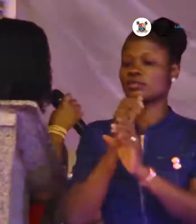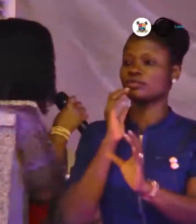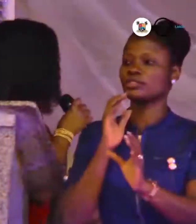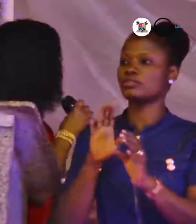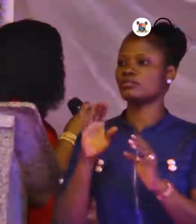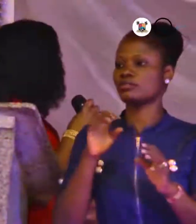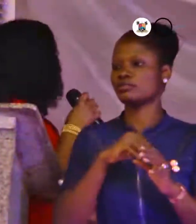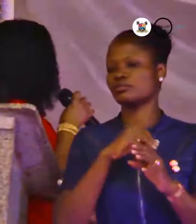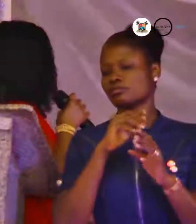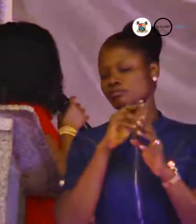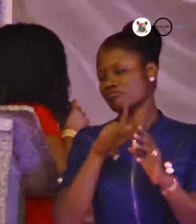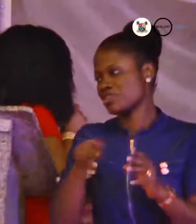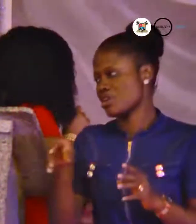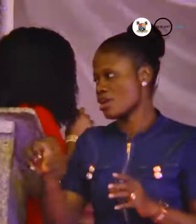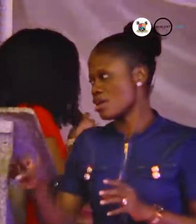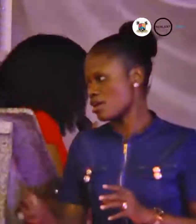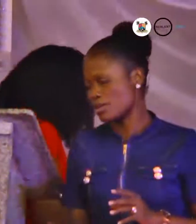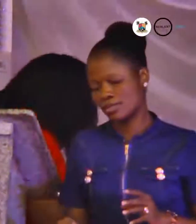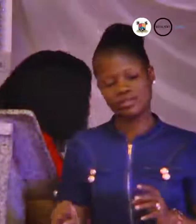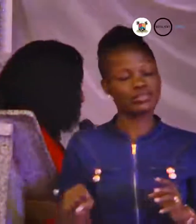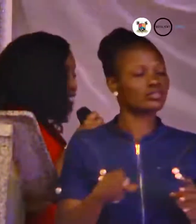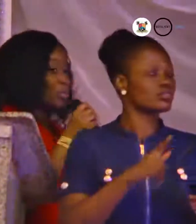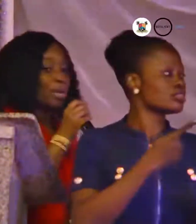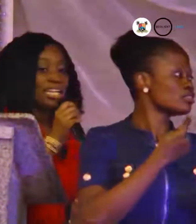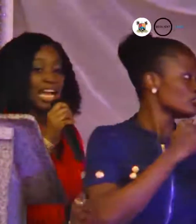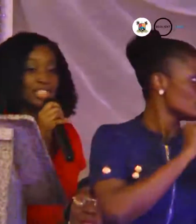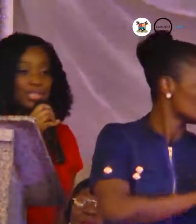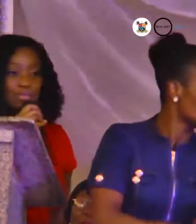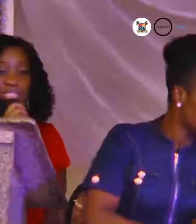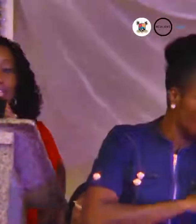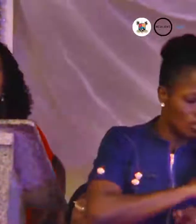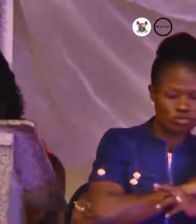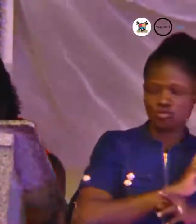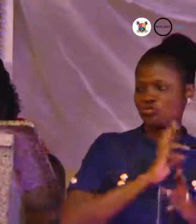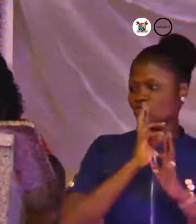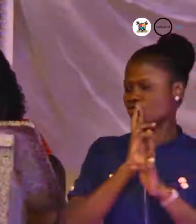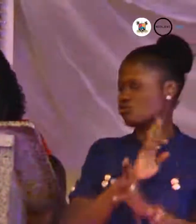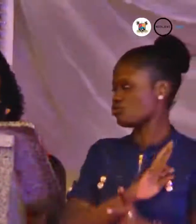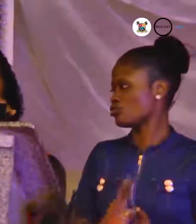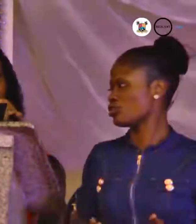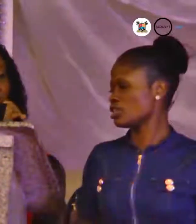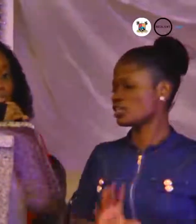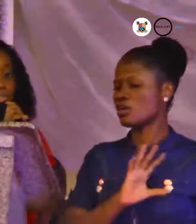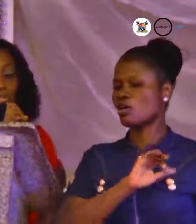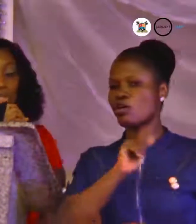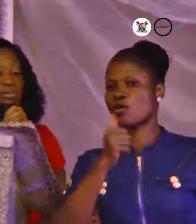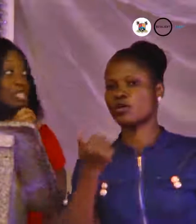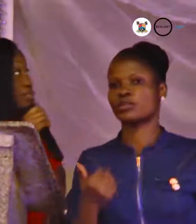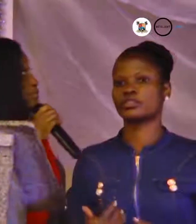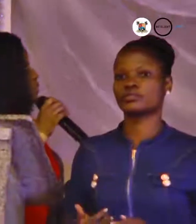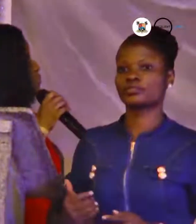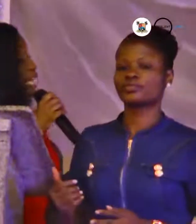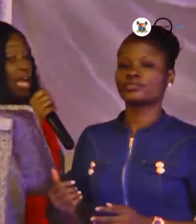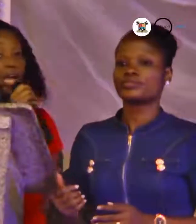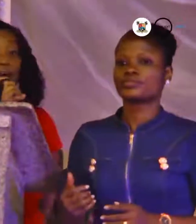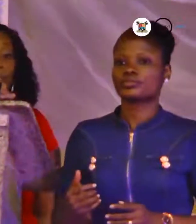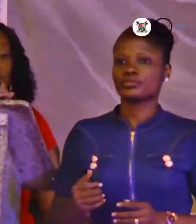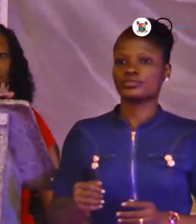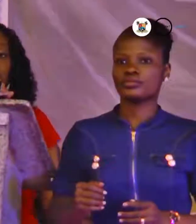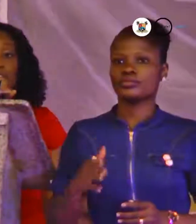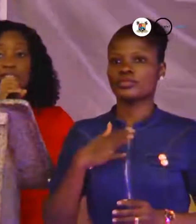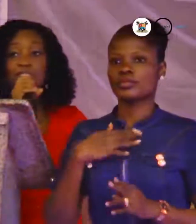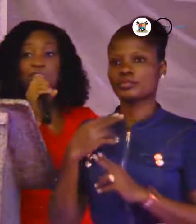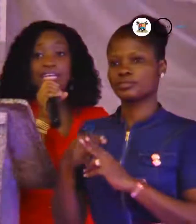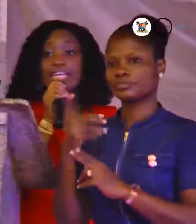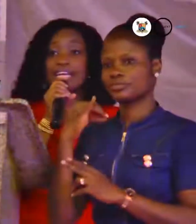permanent secretaries, traditional rulers, white card chiefs, all other protocols duly observed. My